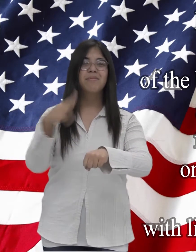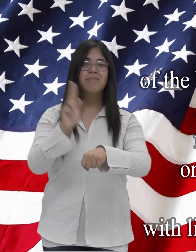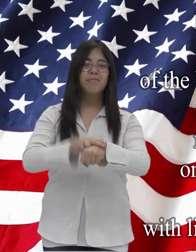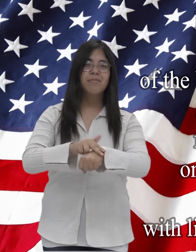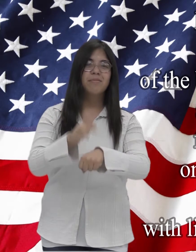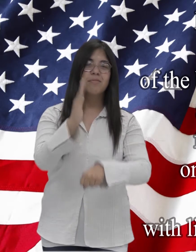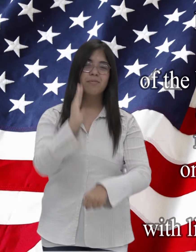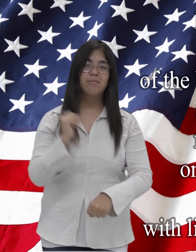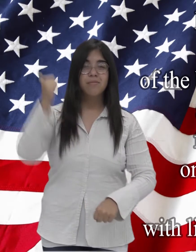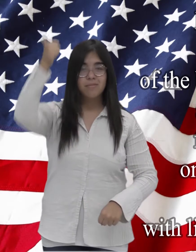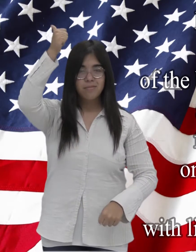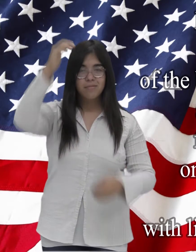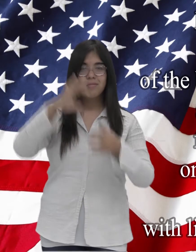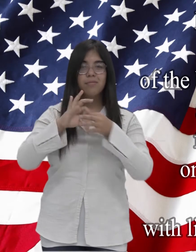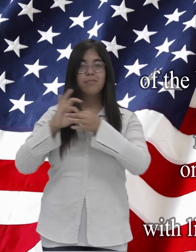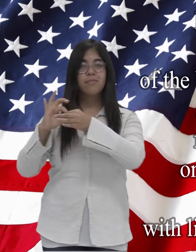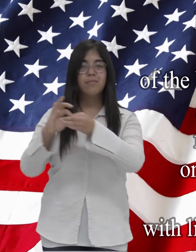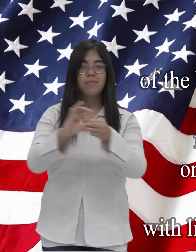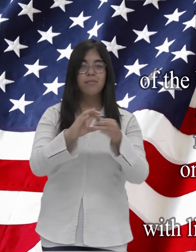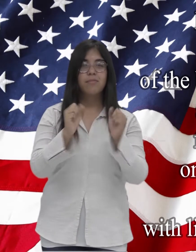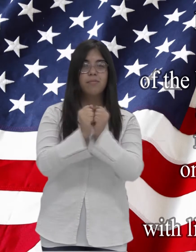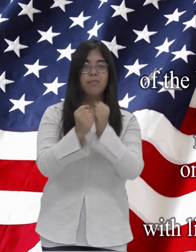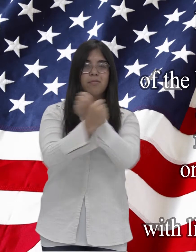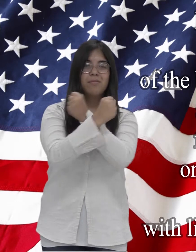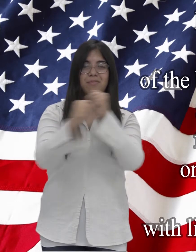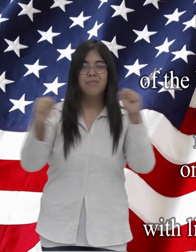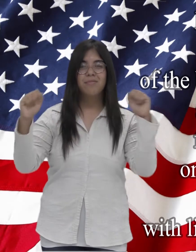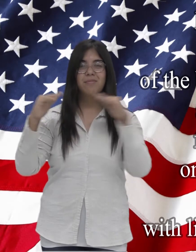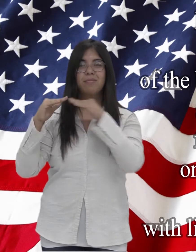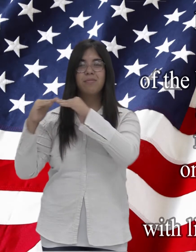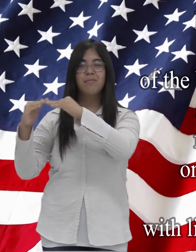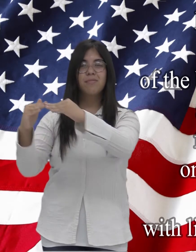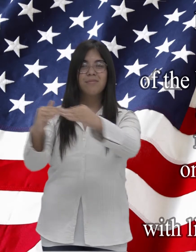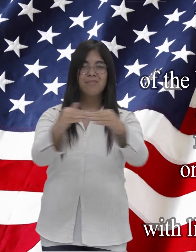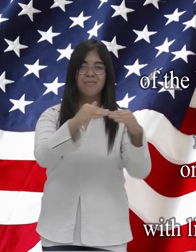nation, under God, indivisible, with liberty and justice for all.